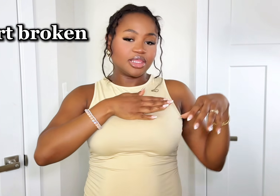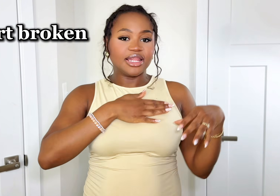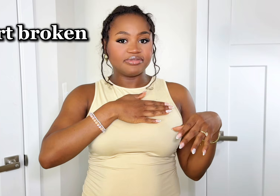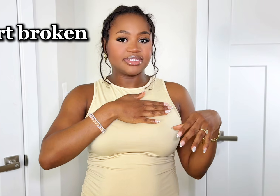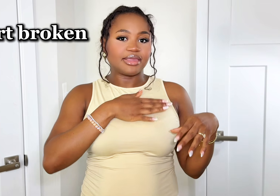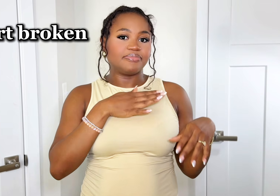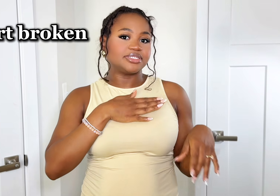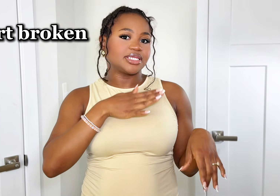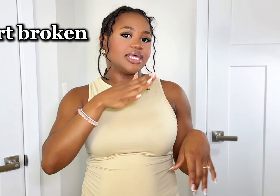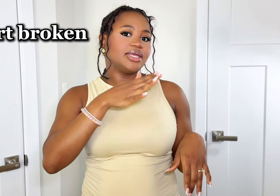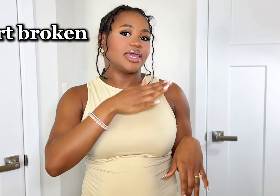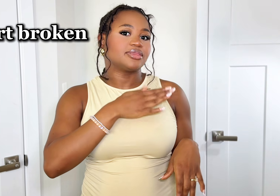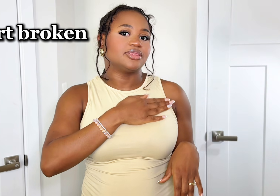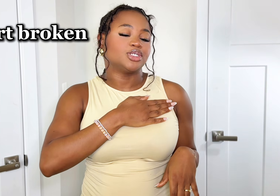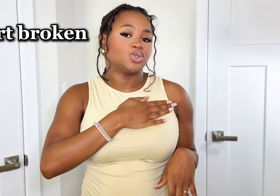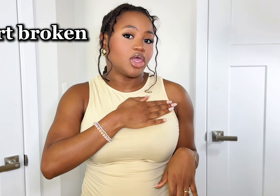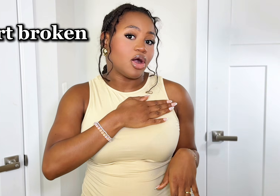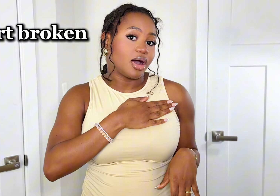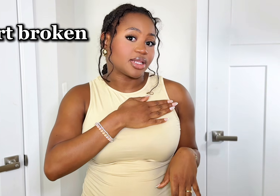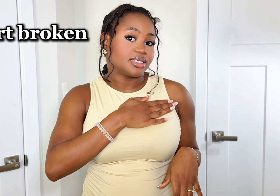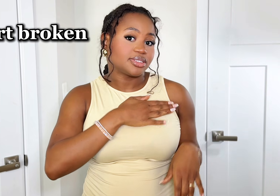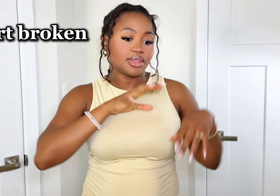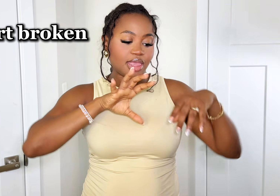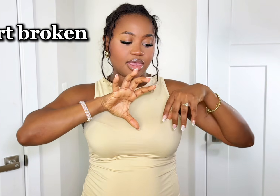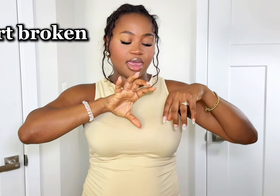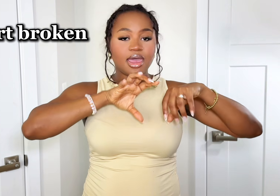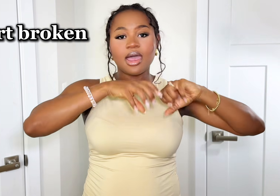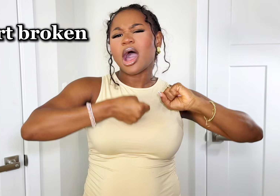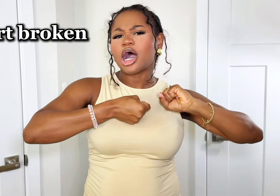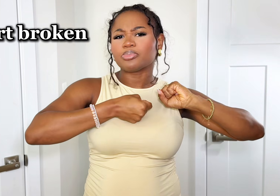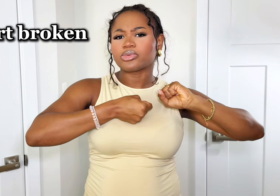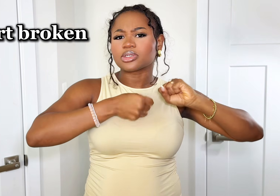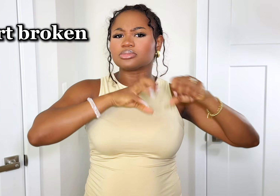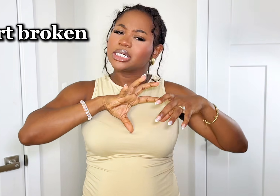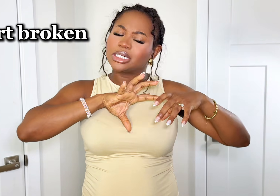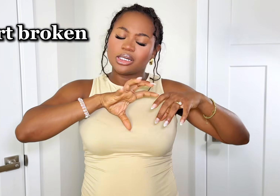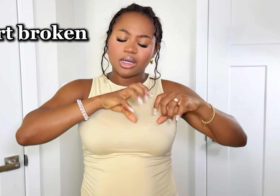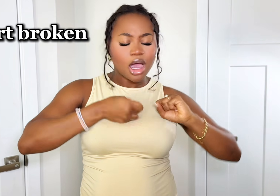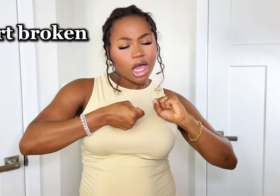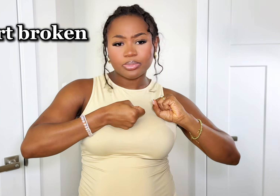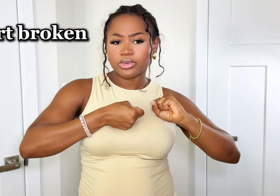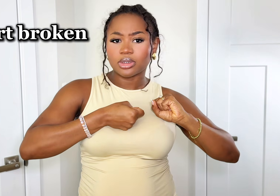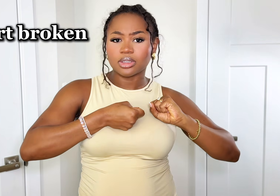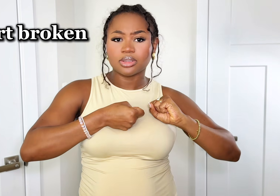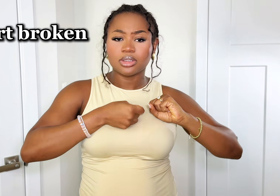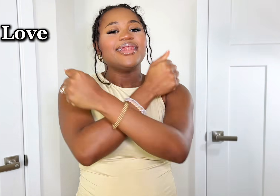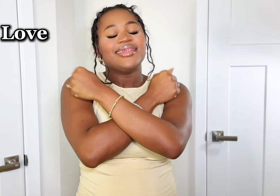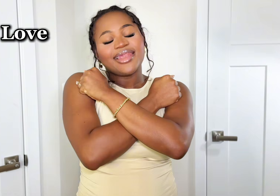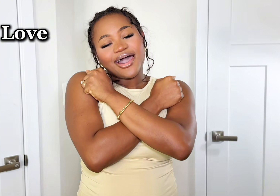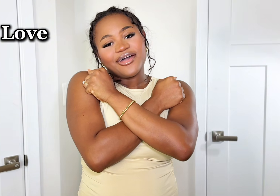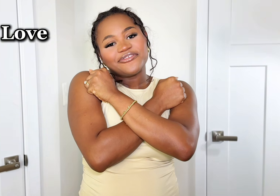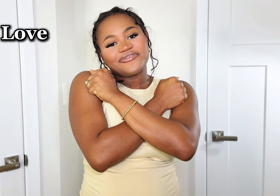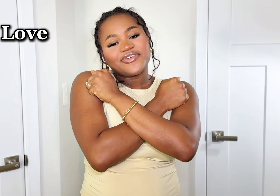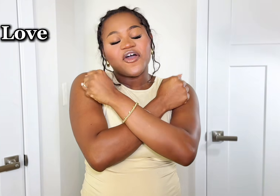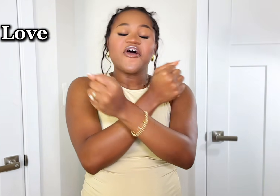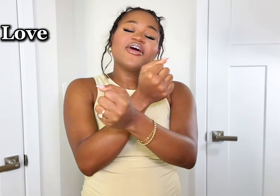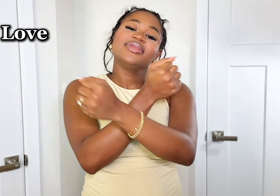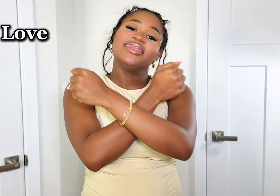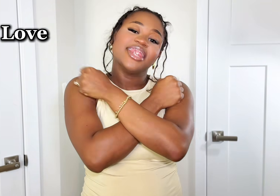left side, basically like this is where your heart is, like here. Heartbroken. Heartbroken. love or